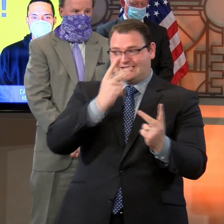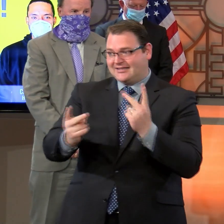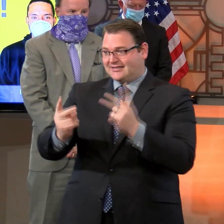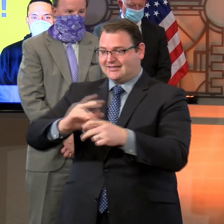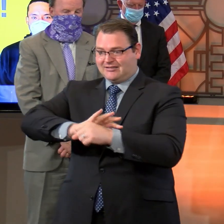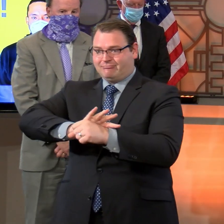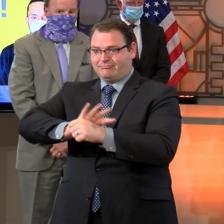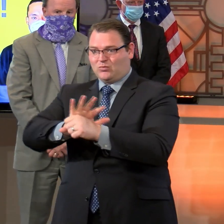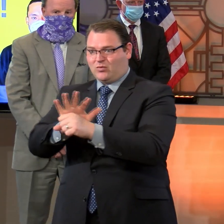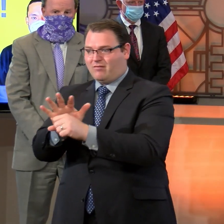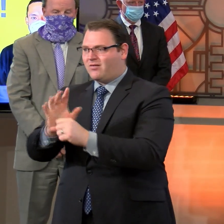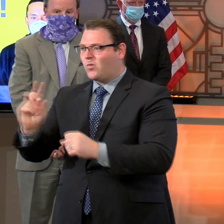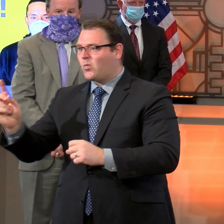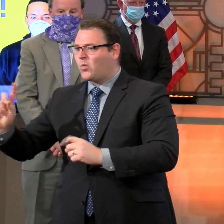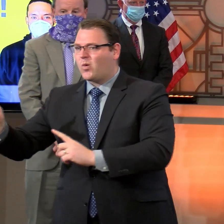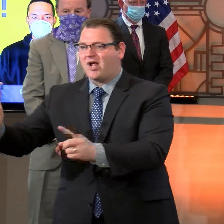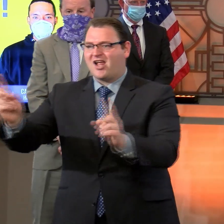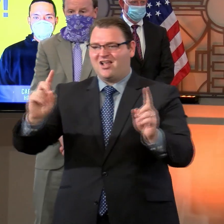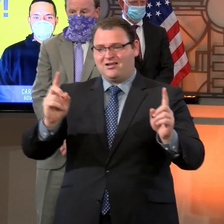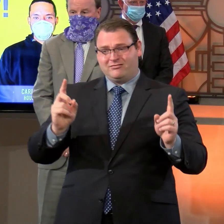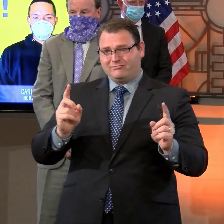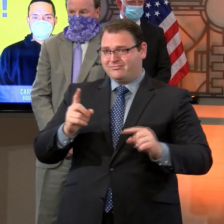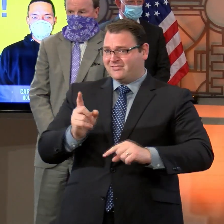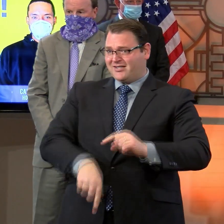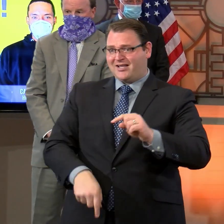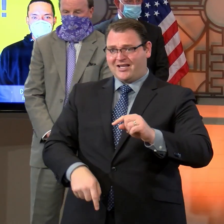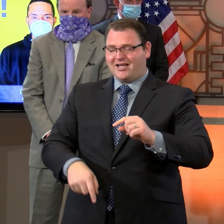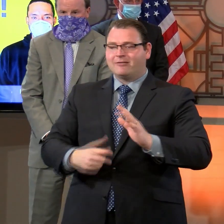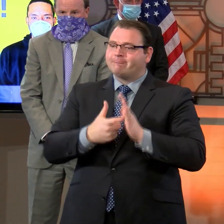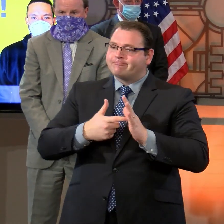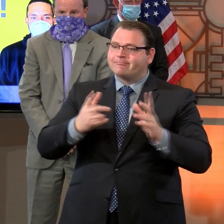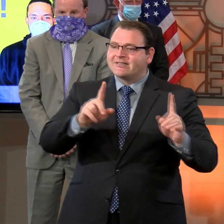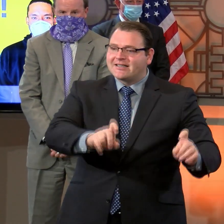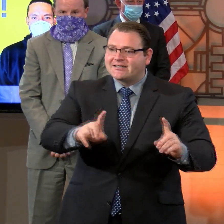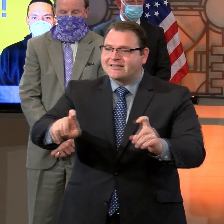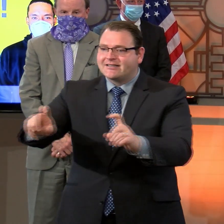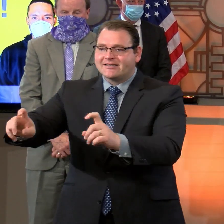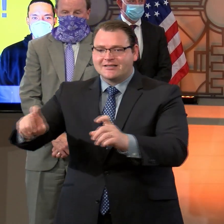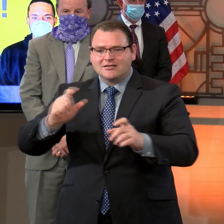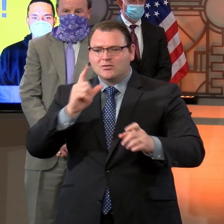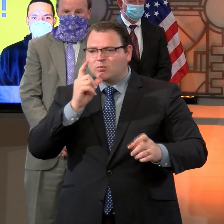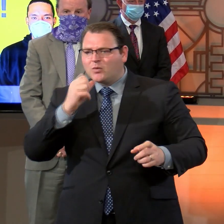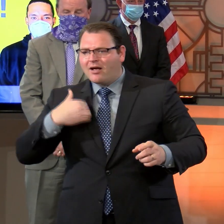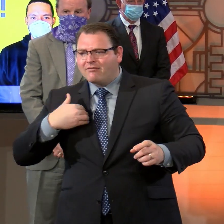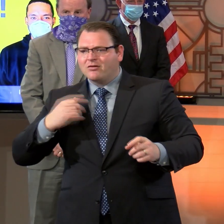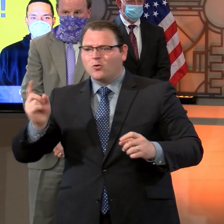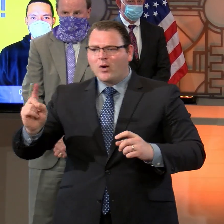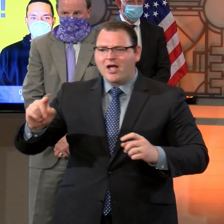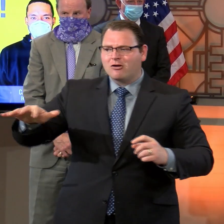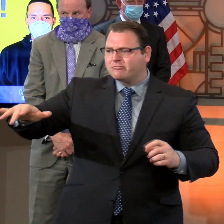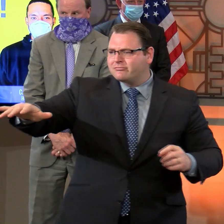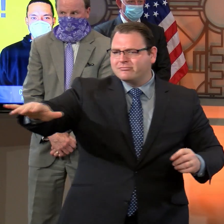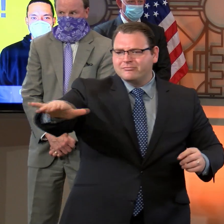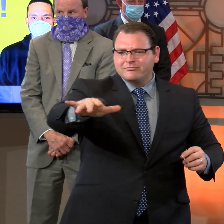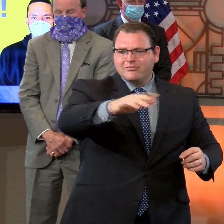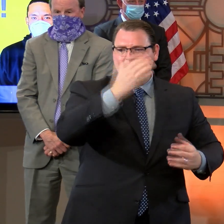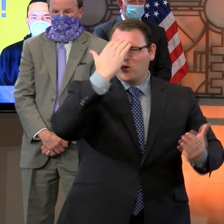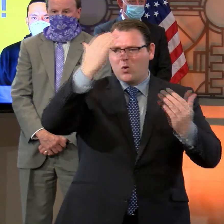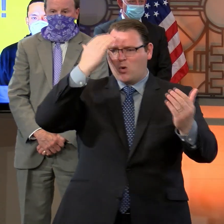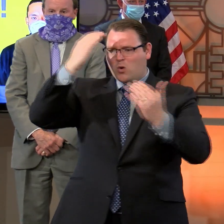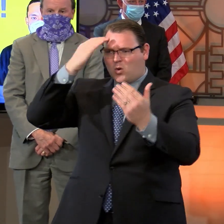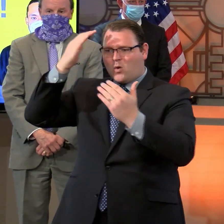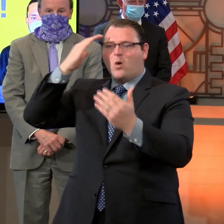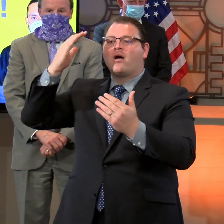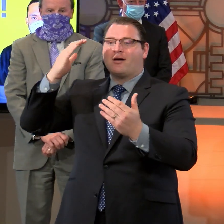more widespread, robust, ubiquitous testing, then we all need to proceed very